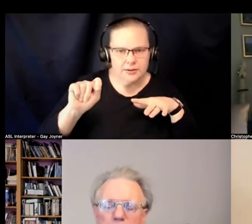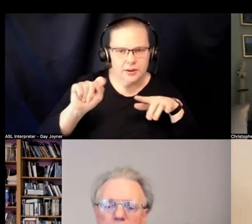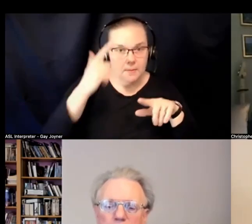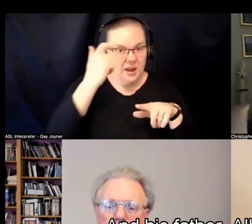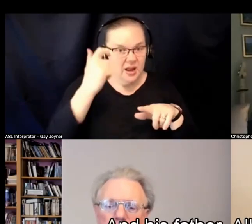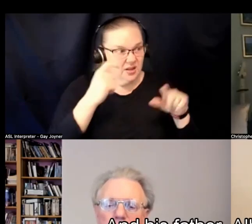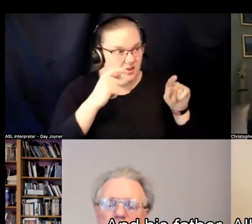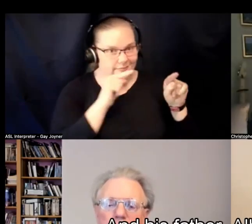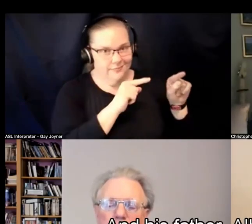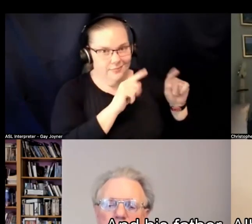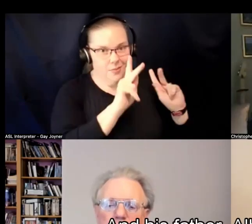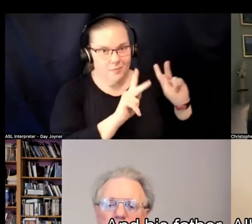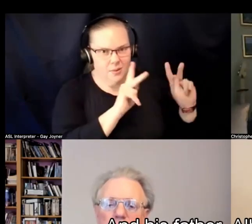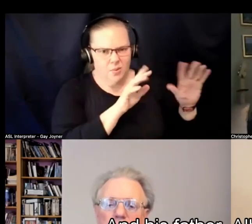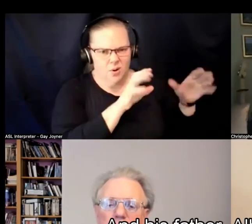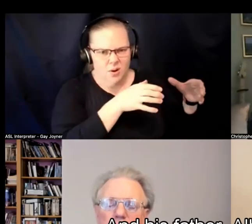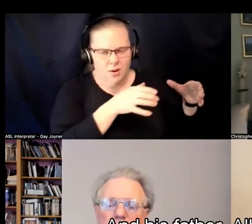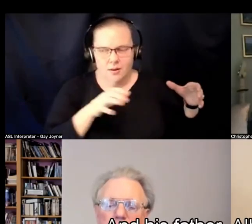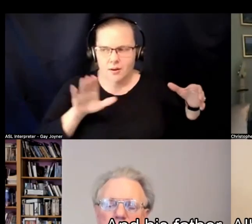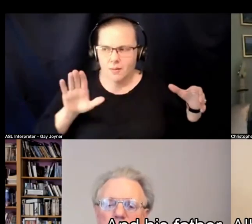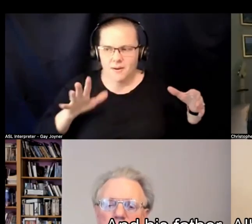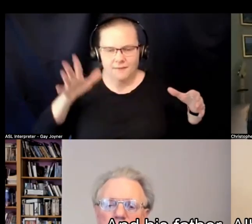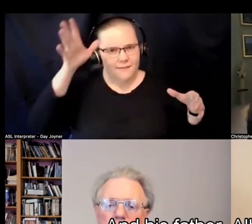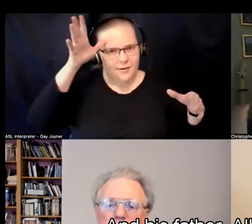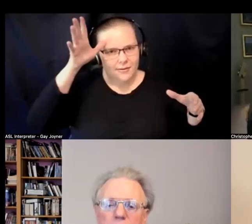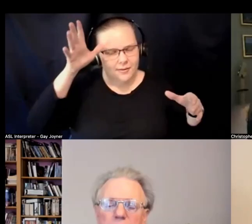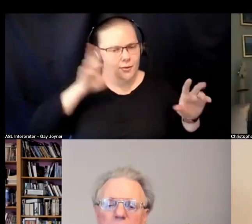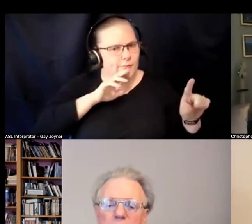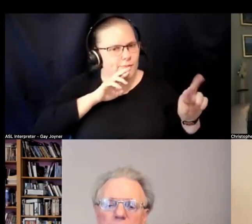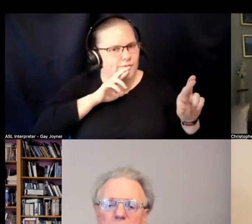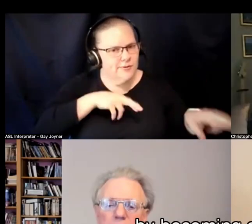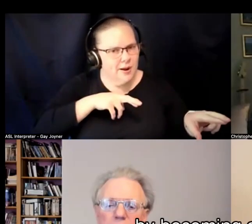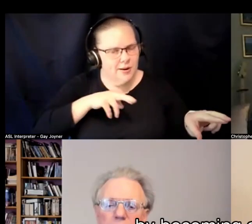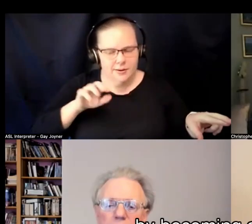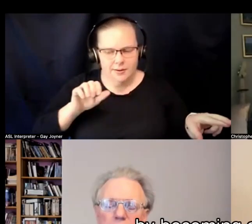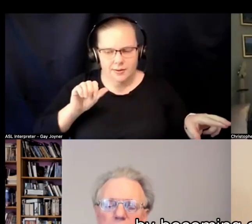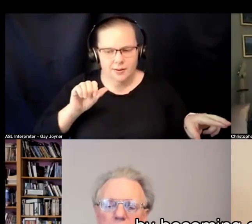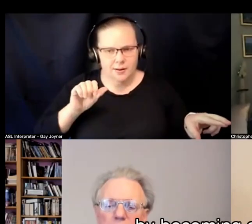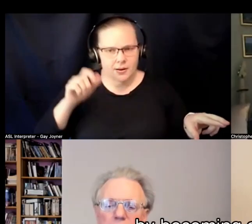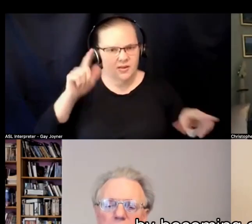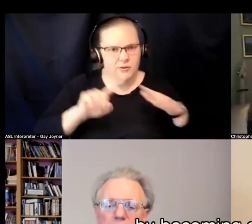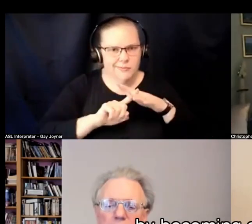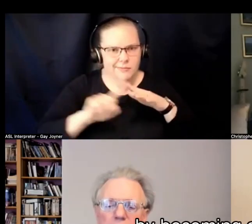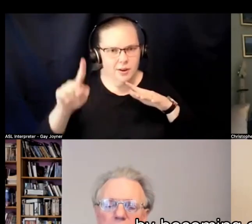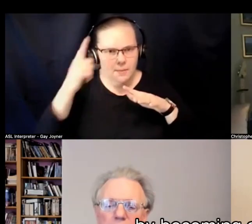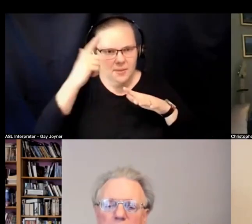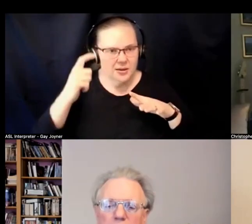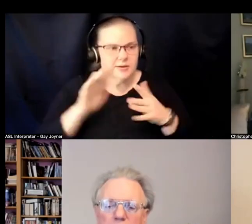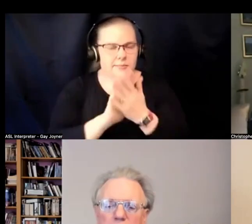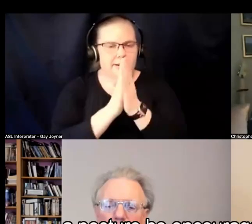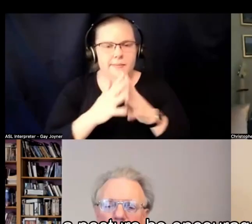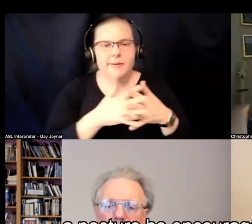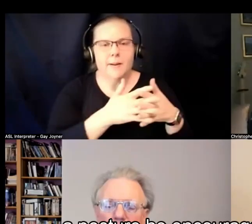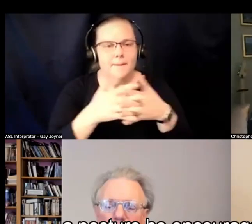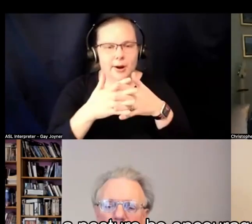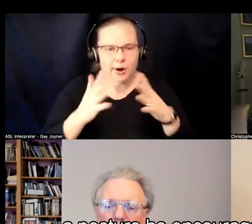emperor. Anna's father, Albert Lederer, responded to his exile by becoming a fiercely patriotic American,